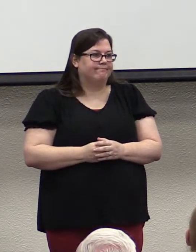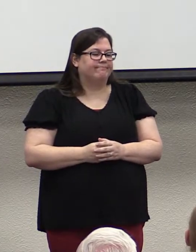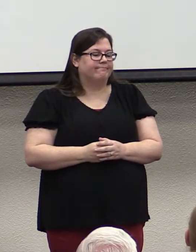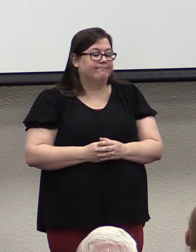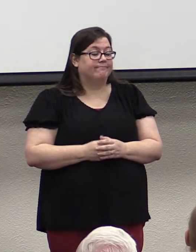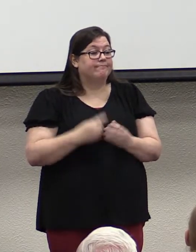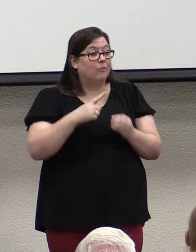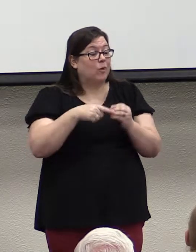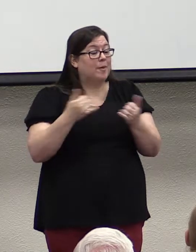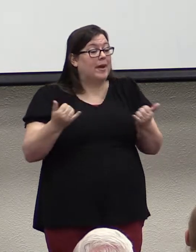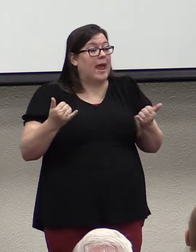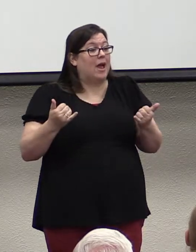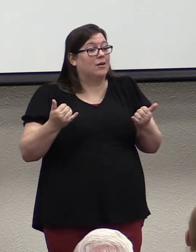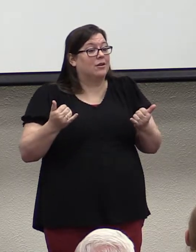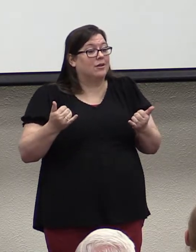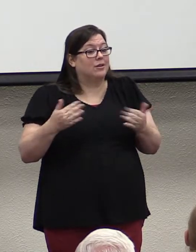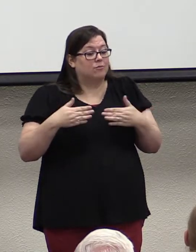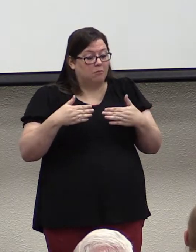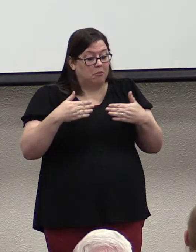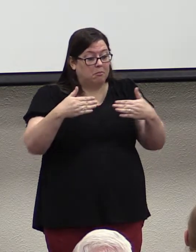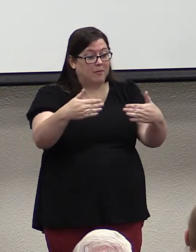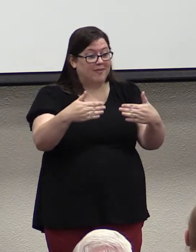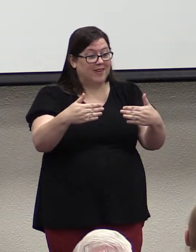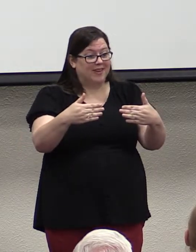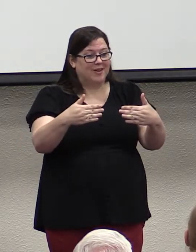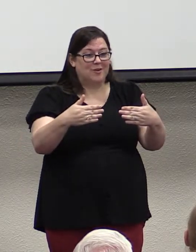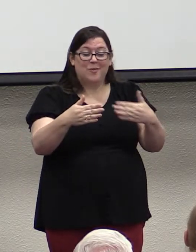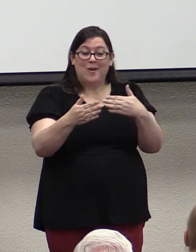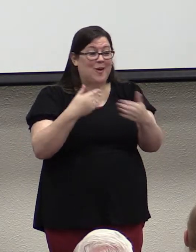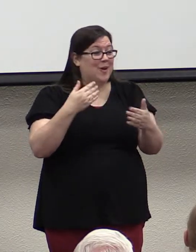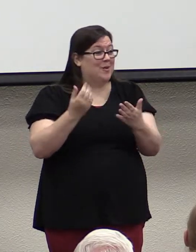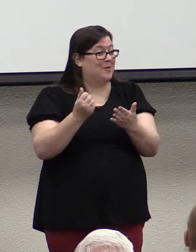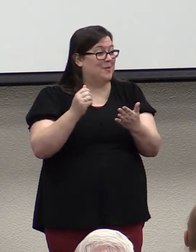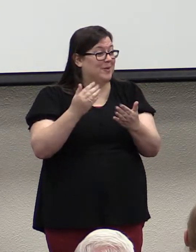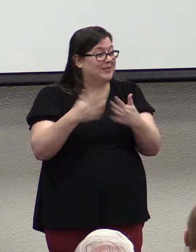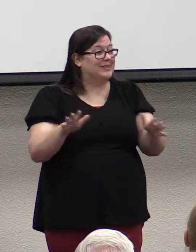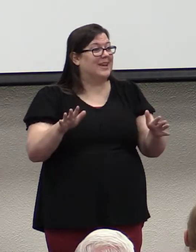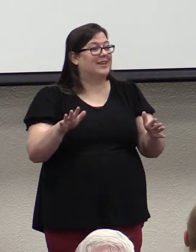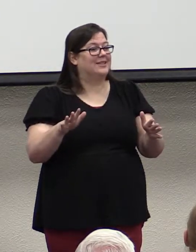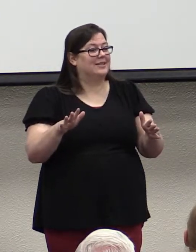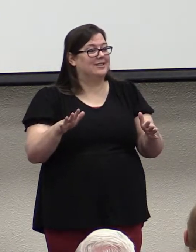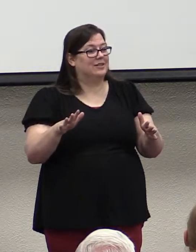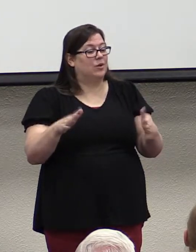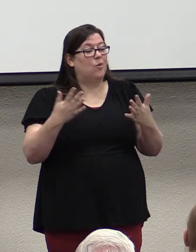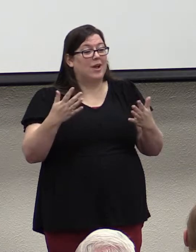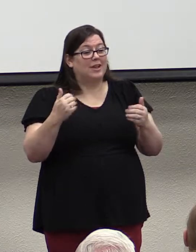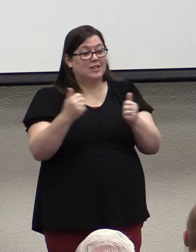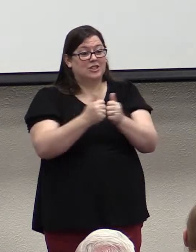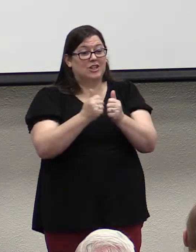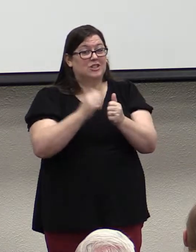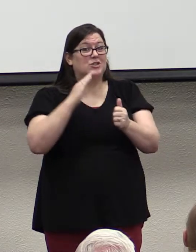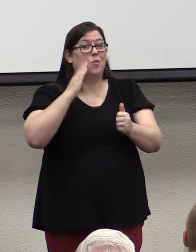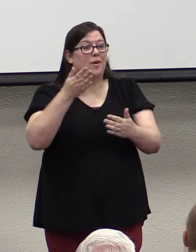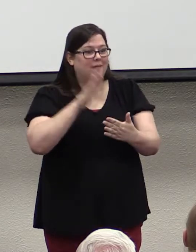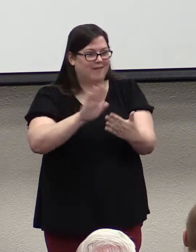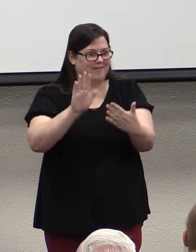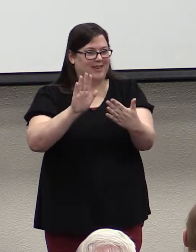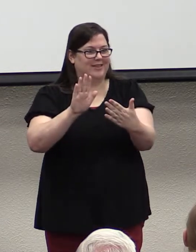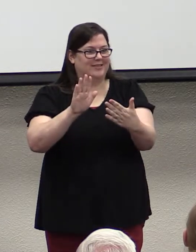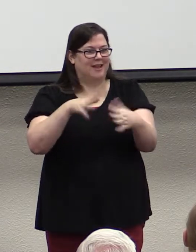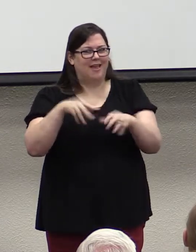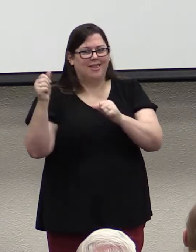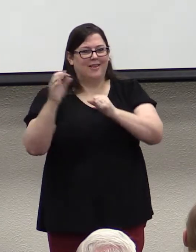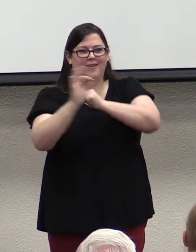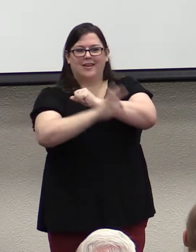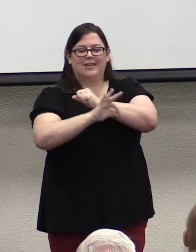What about now? Moving on from here. We're almost done. Moving on from here. What are the challenges that we're going to face moving on from here? We're leaving the